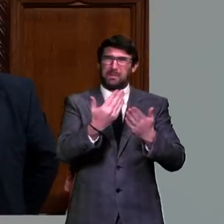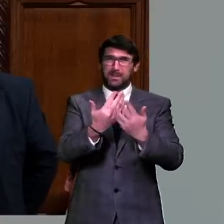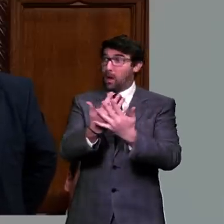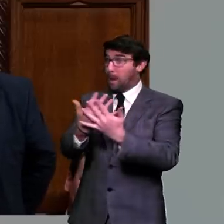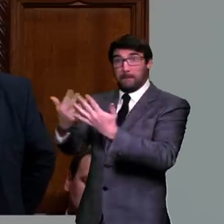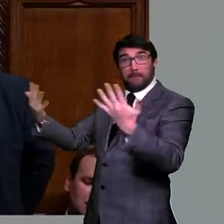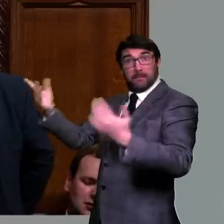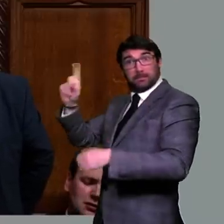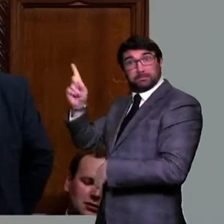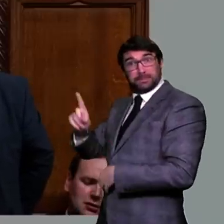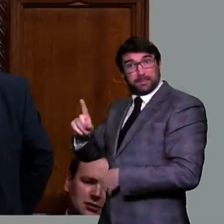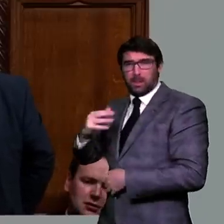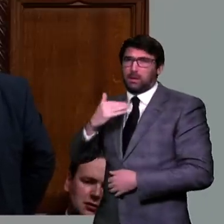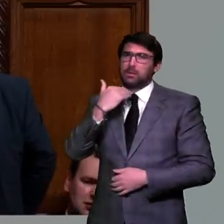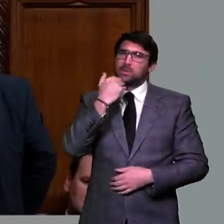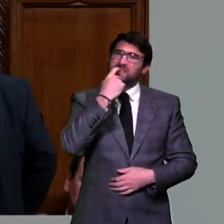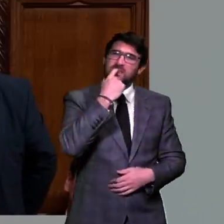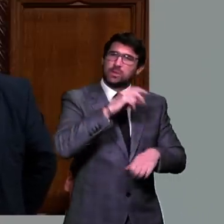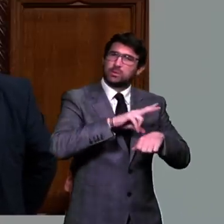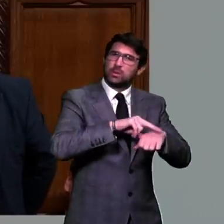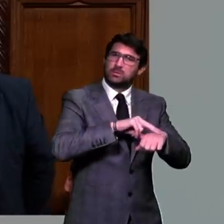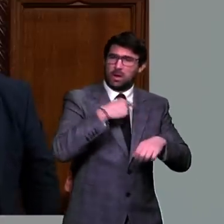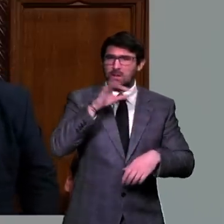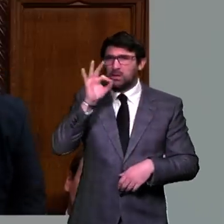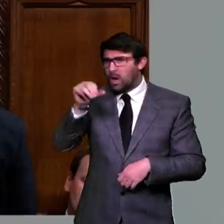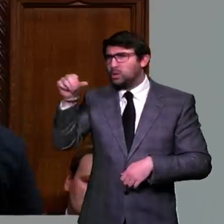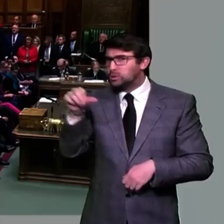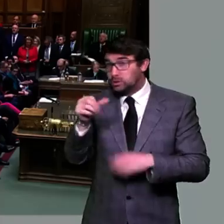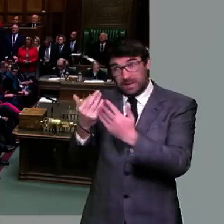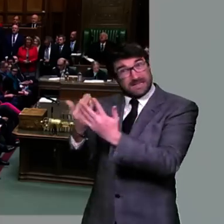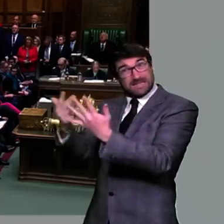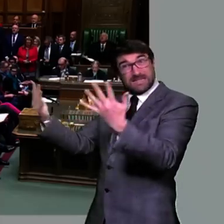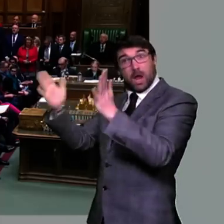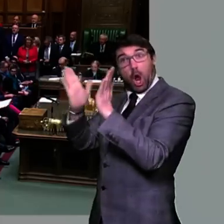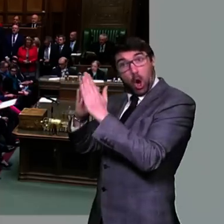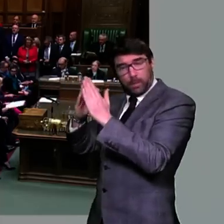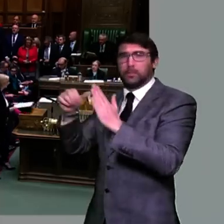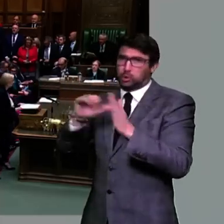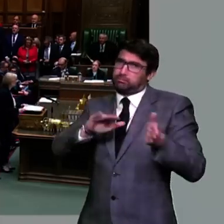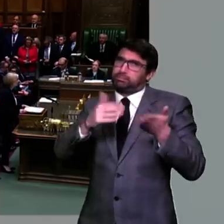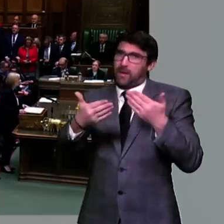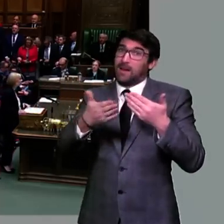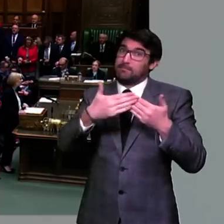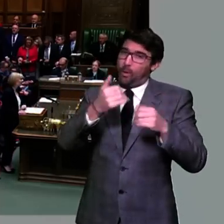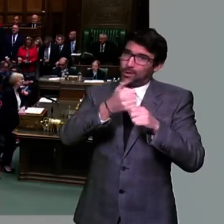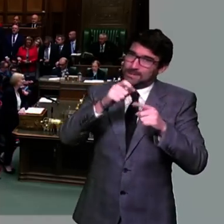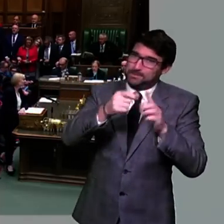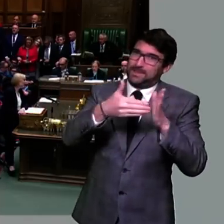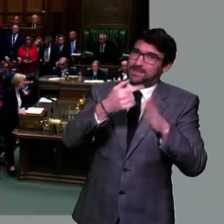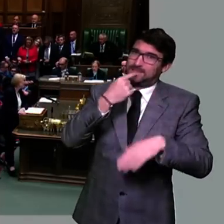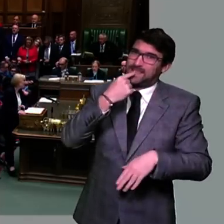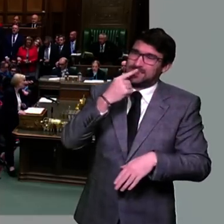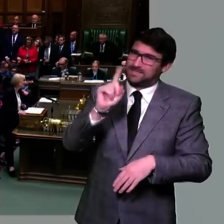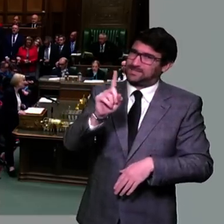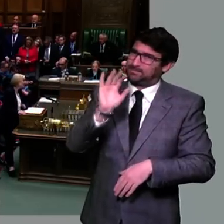have large-scale developments, we have more capacity in those vital services? Prime Minister. Well, my honourable friend is